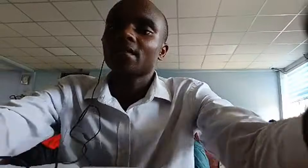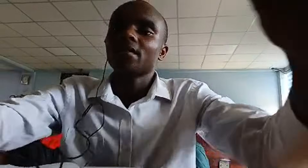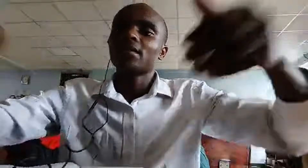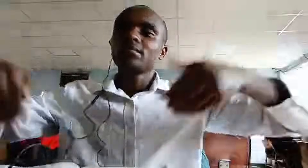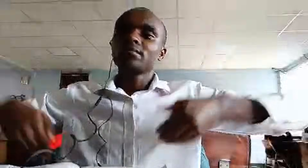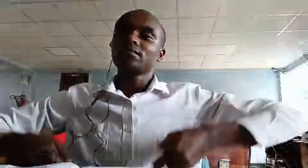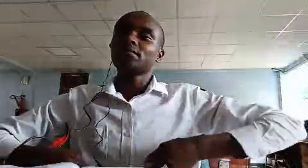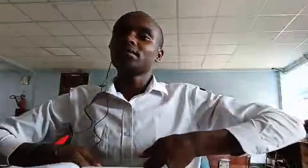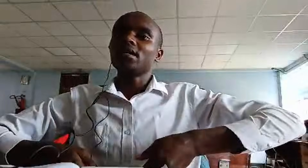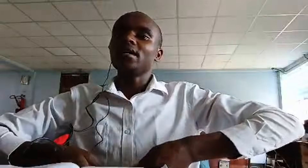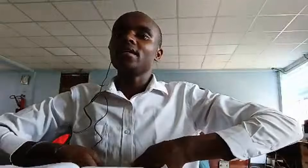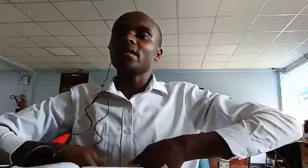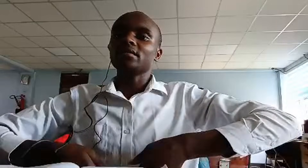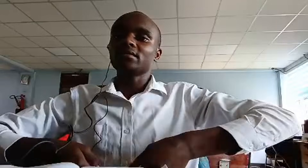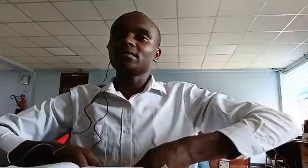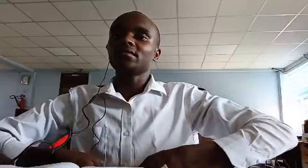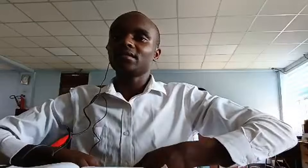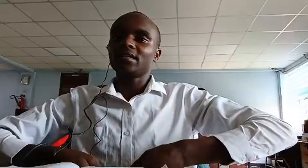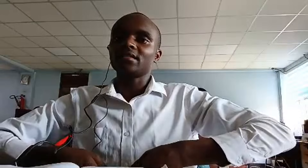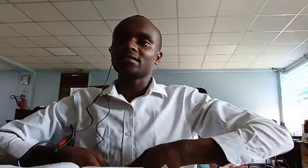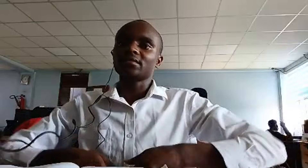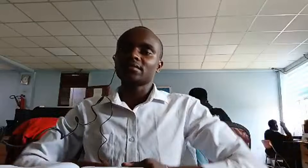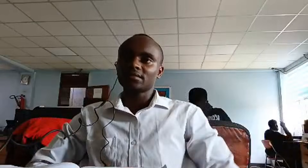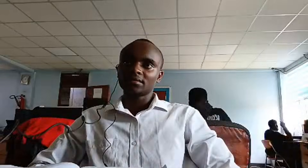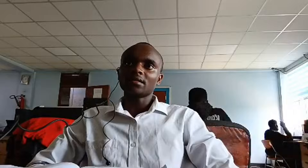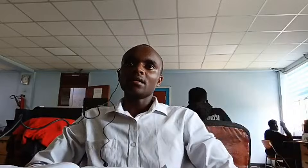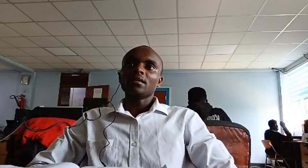yeah, young, young.